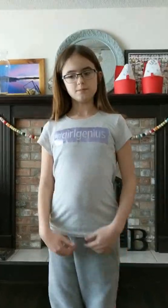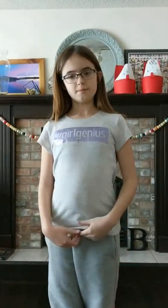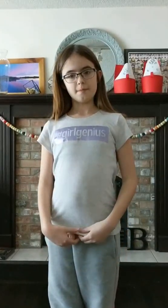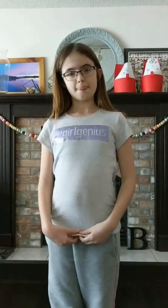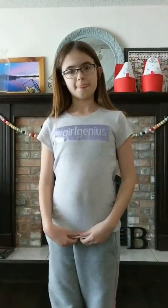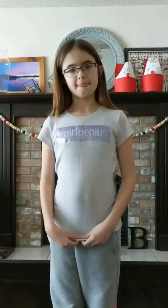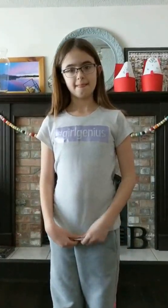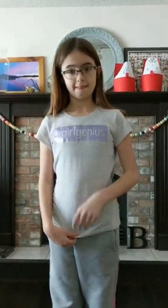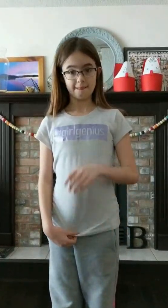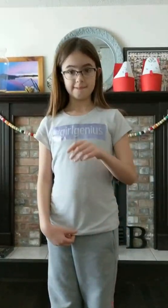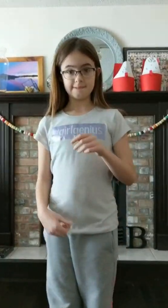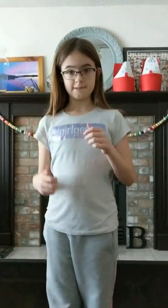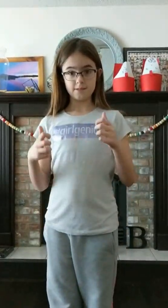Do you live in a house?